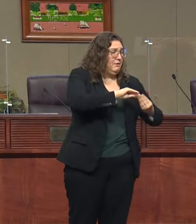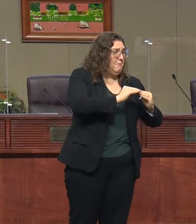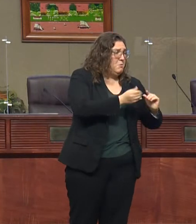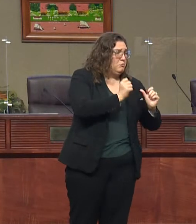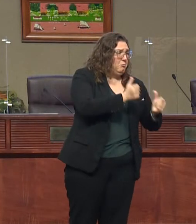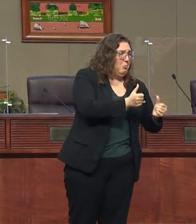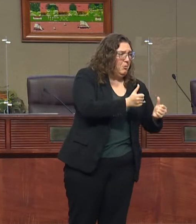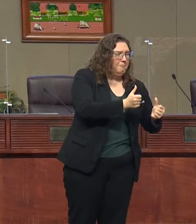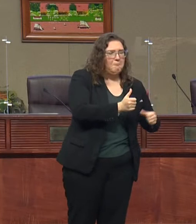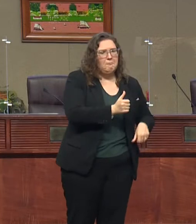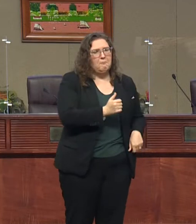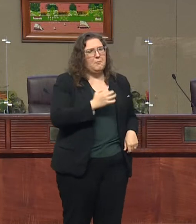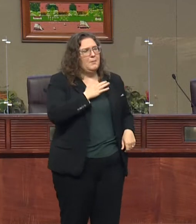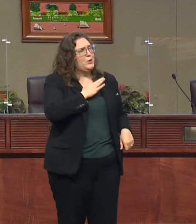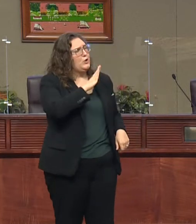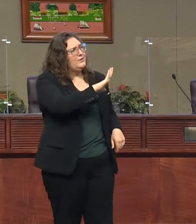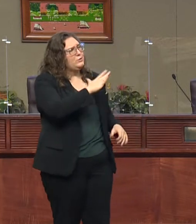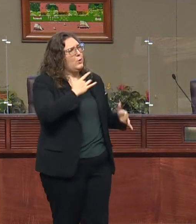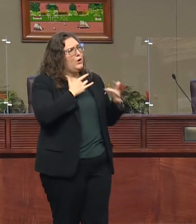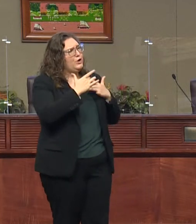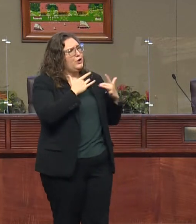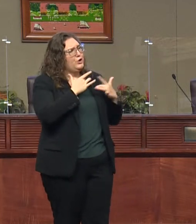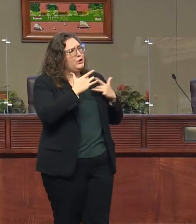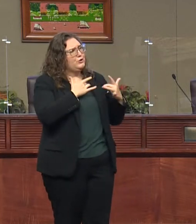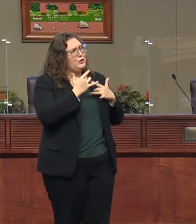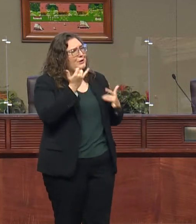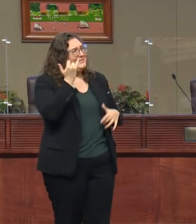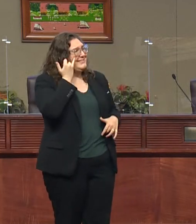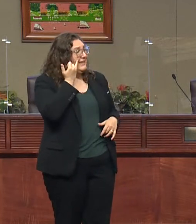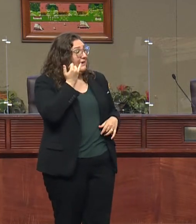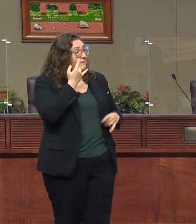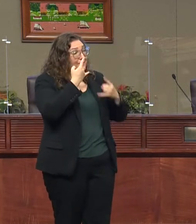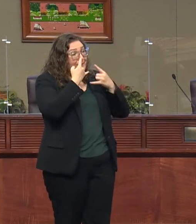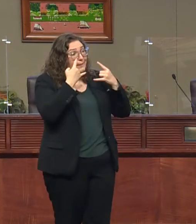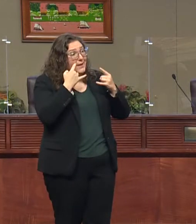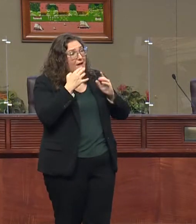What concerns do you have with lifting some of these